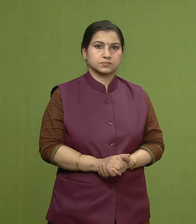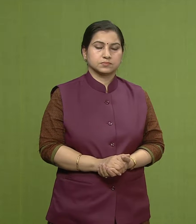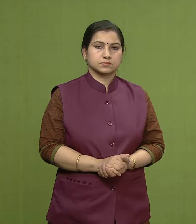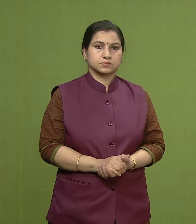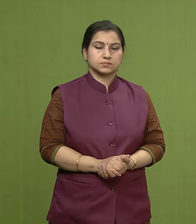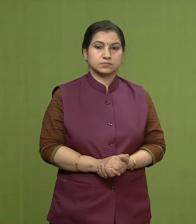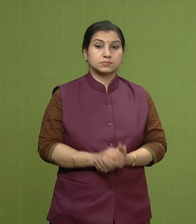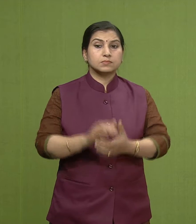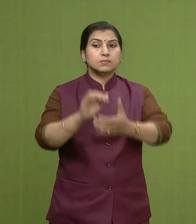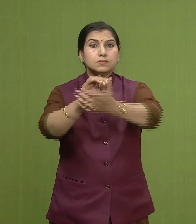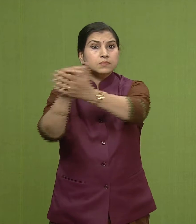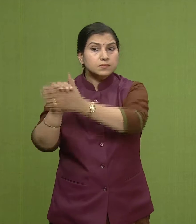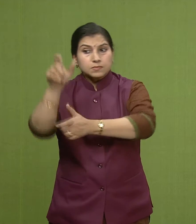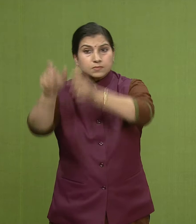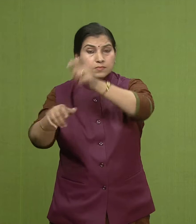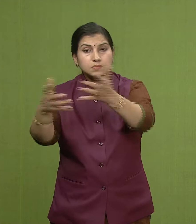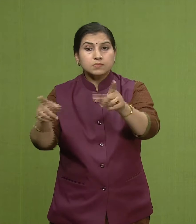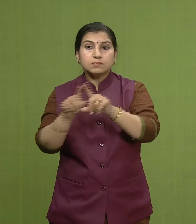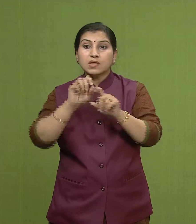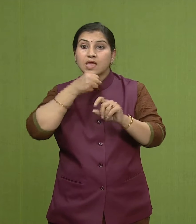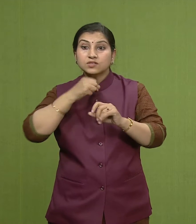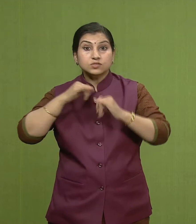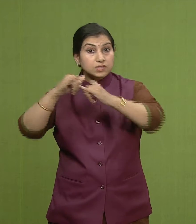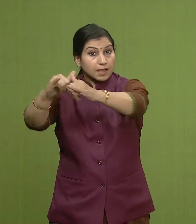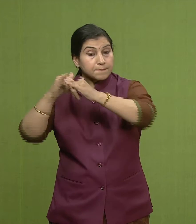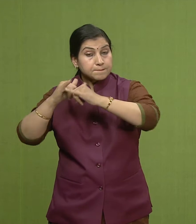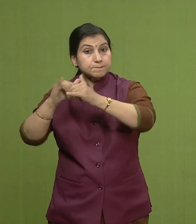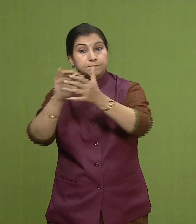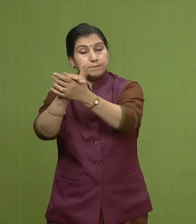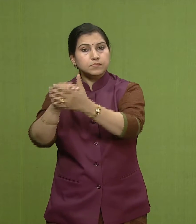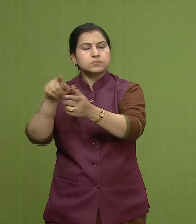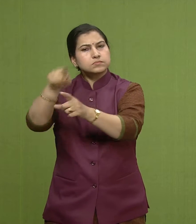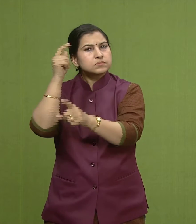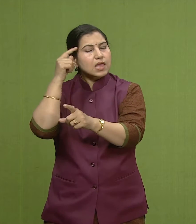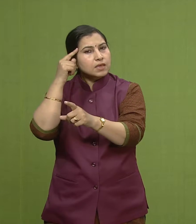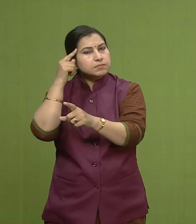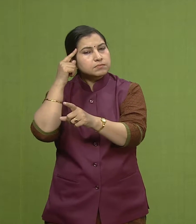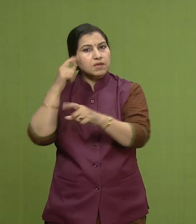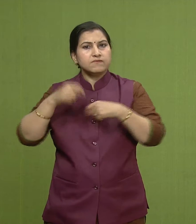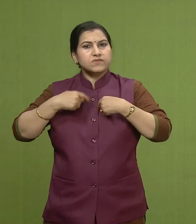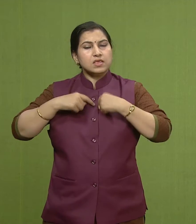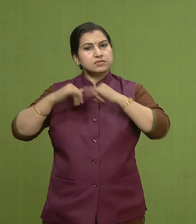Peer means persons of the same age groups sharing same thoughts and feelings.